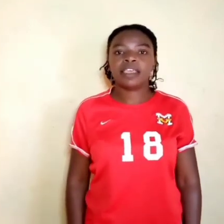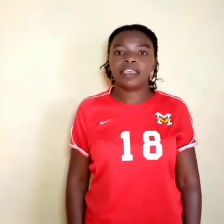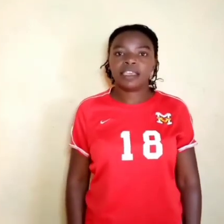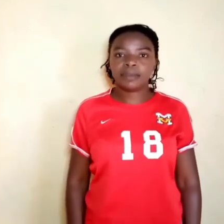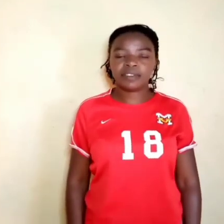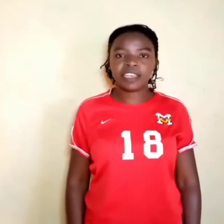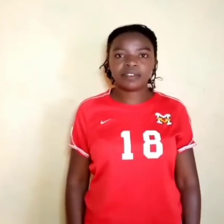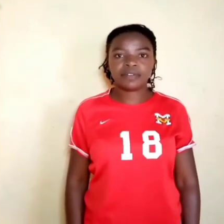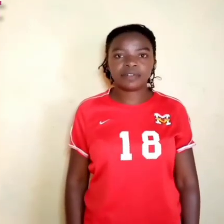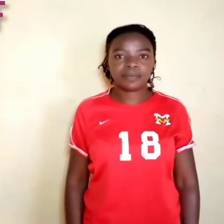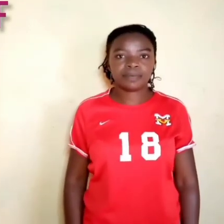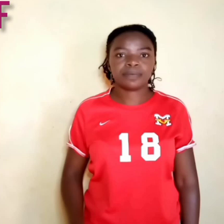Himself,